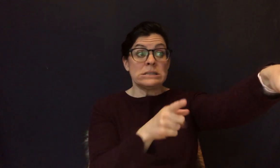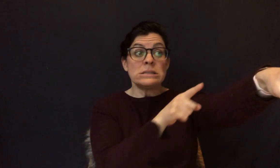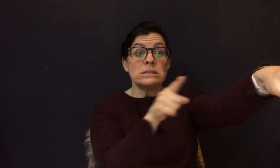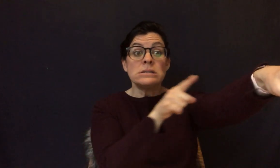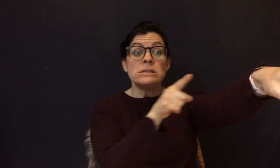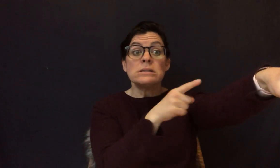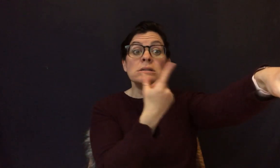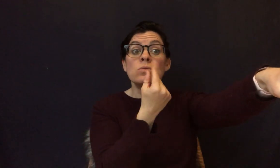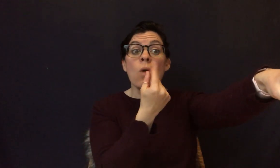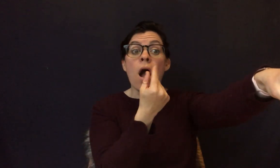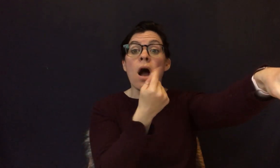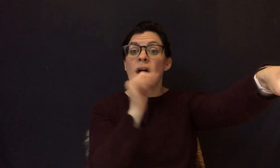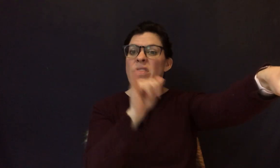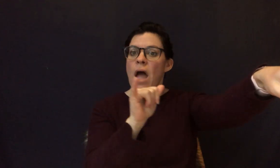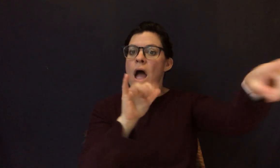Sam?